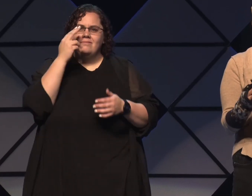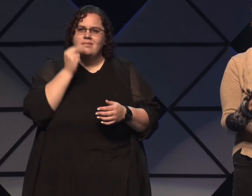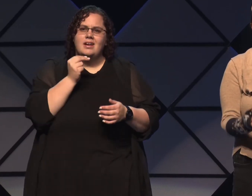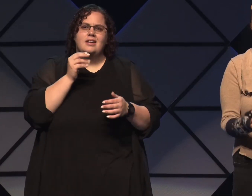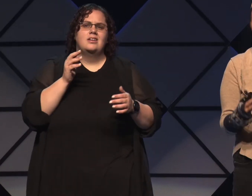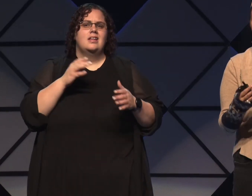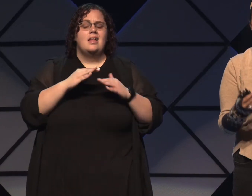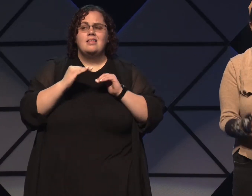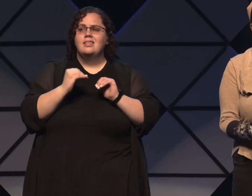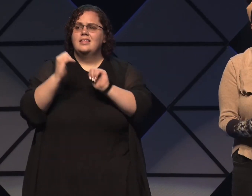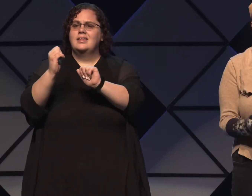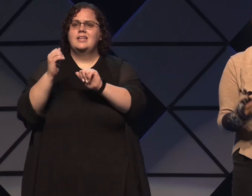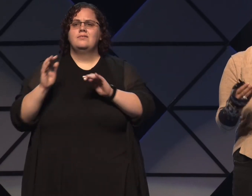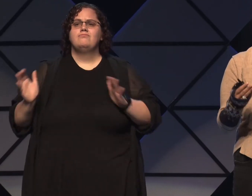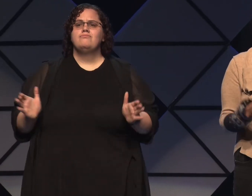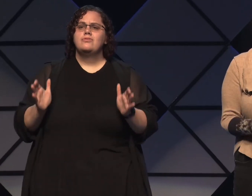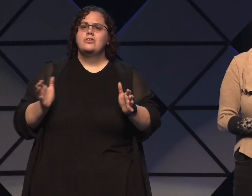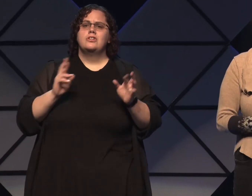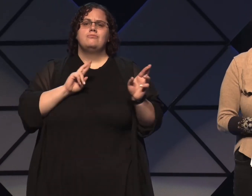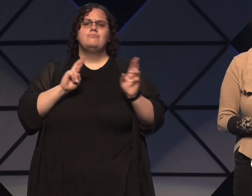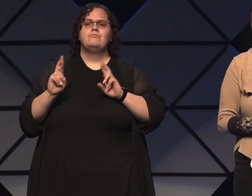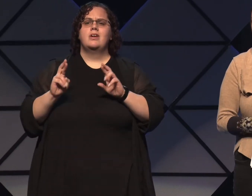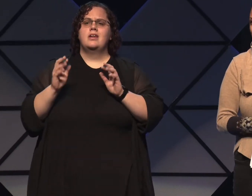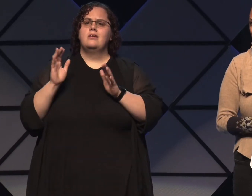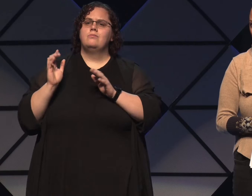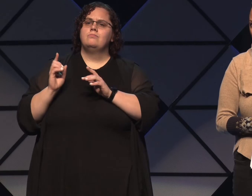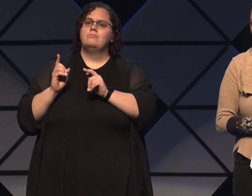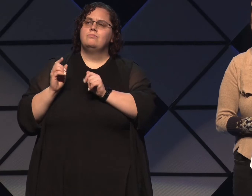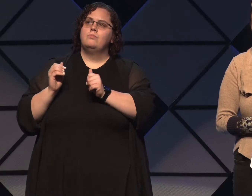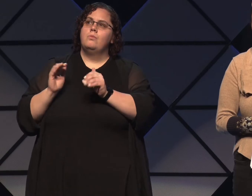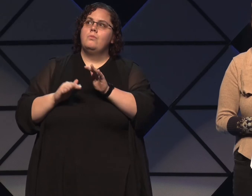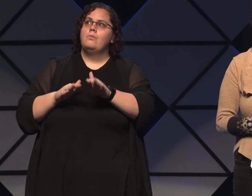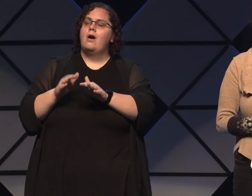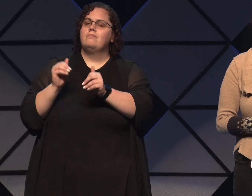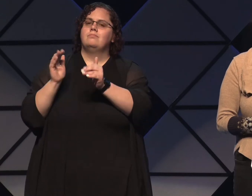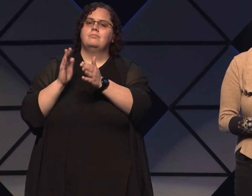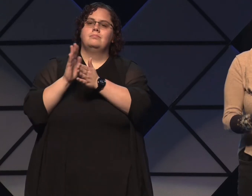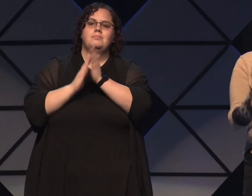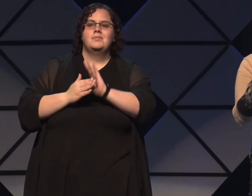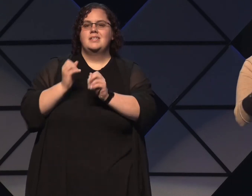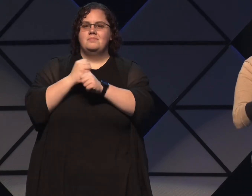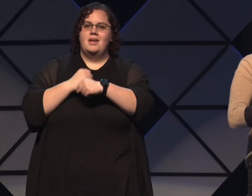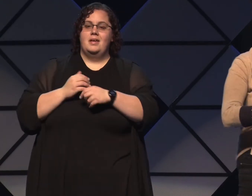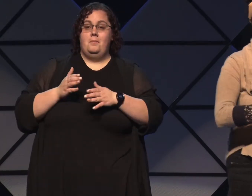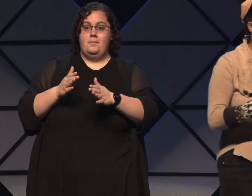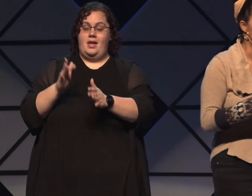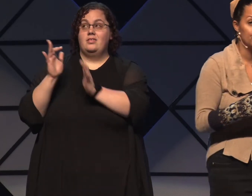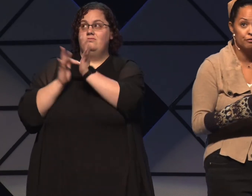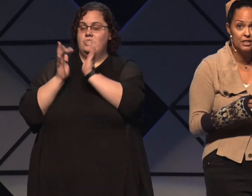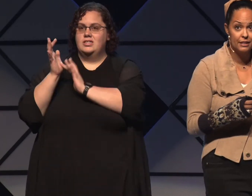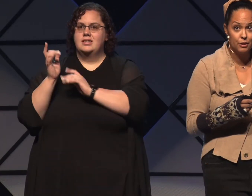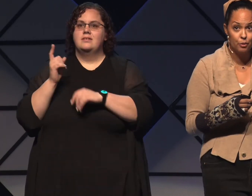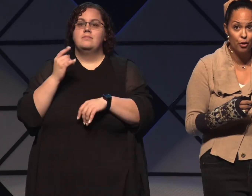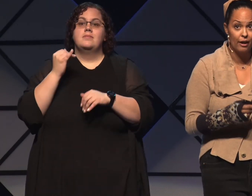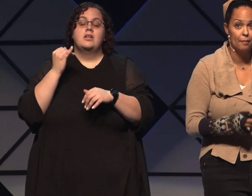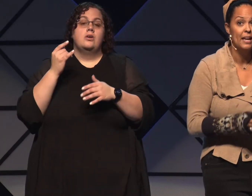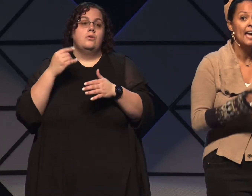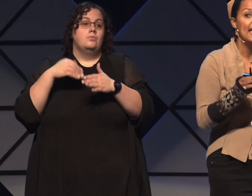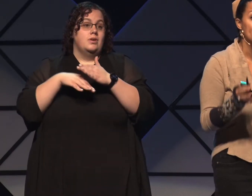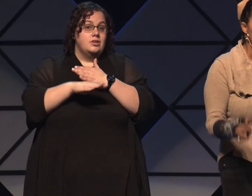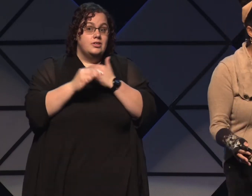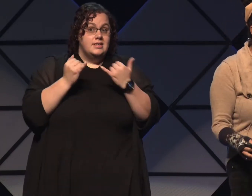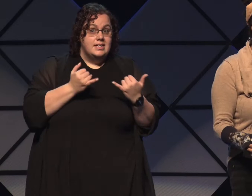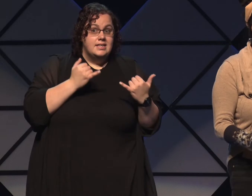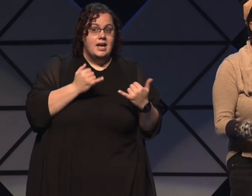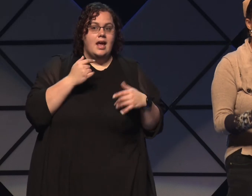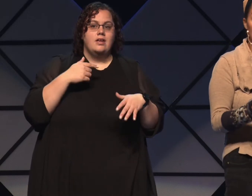leave encouraged and equipped to walk in the peacemaking path of Jesus. As you came in today, you should have received a program.